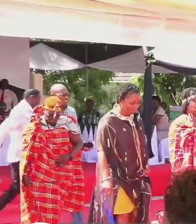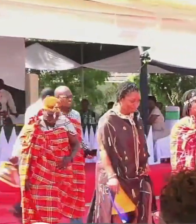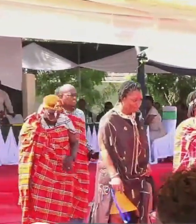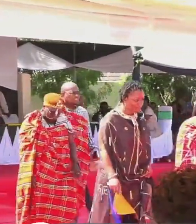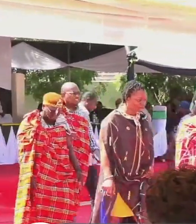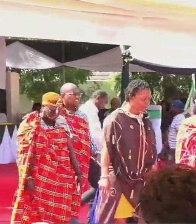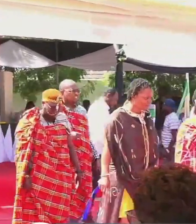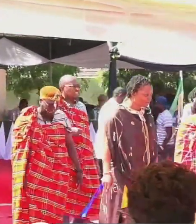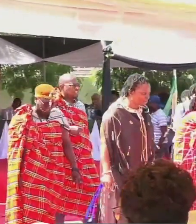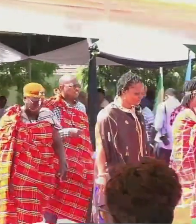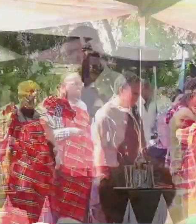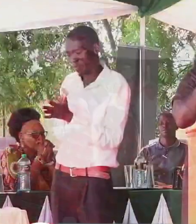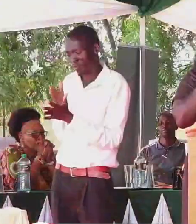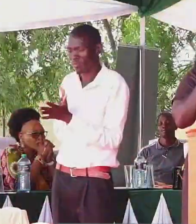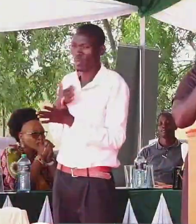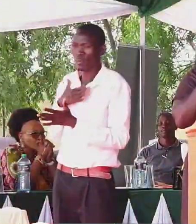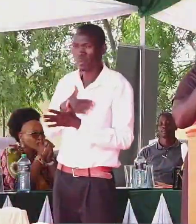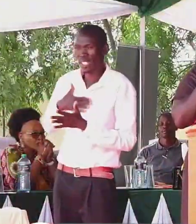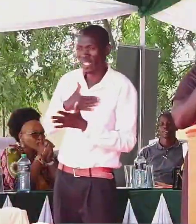Ebla utaharakisha.